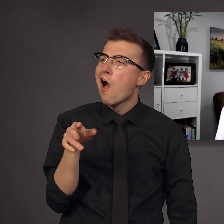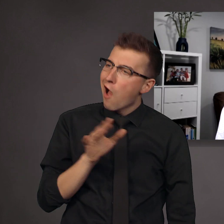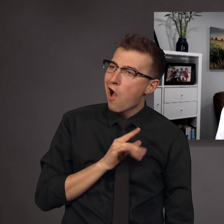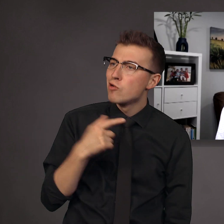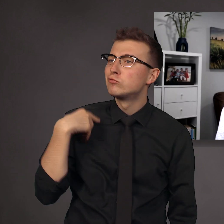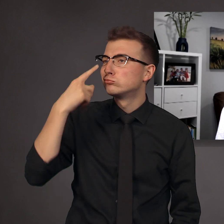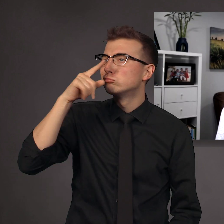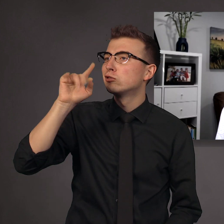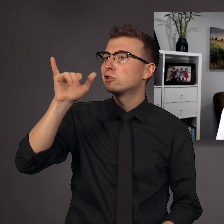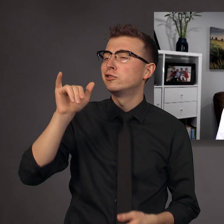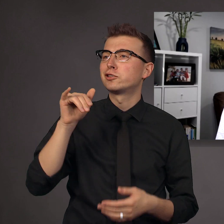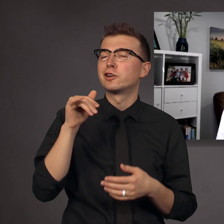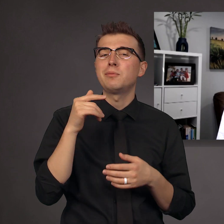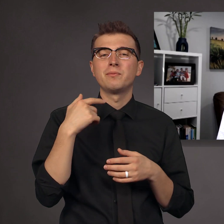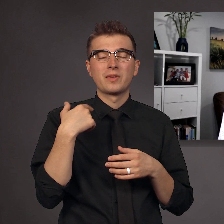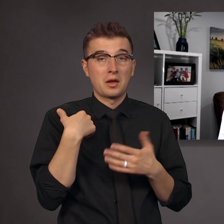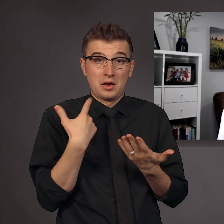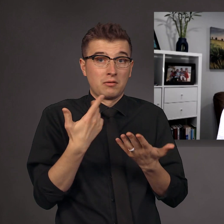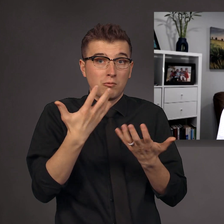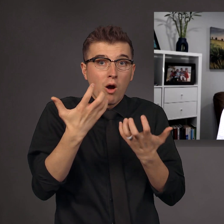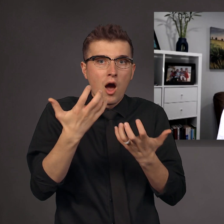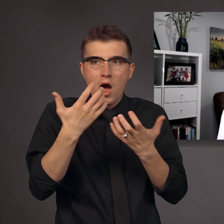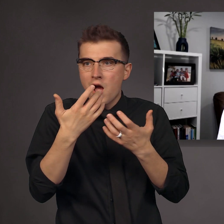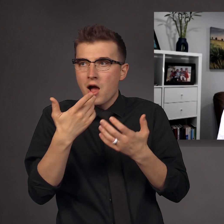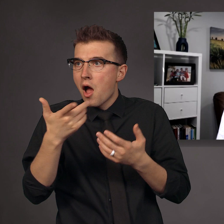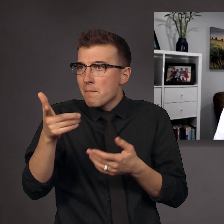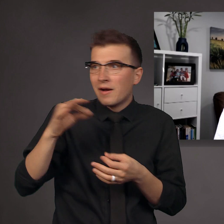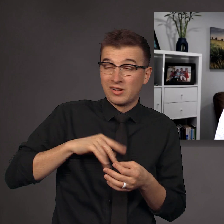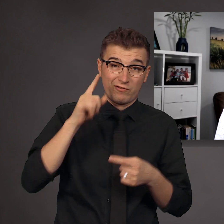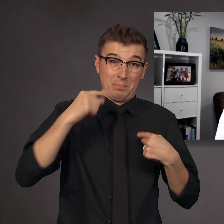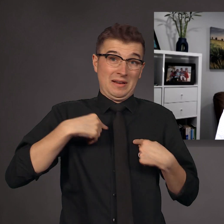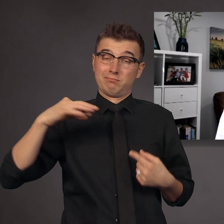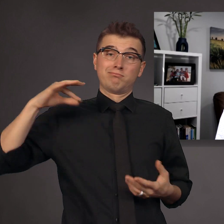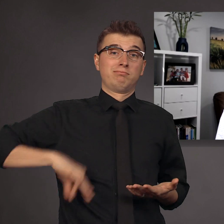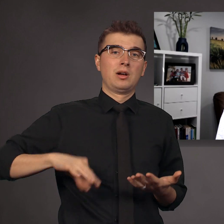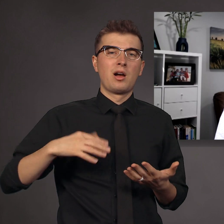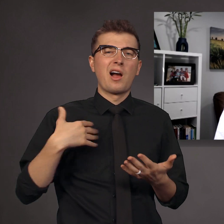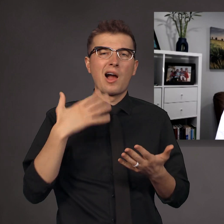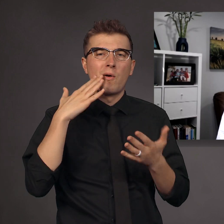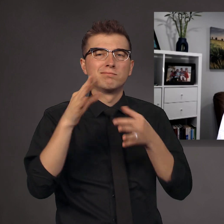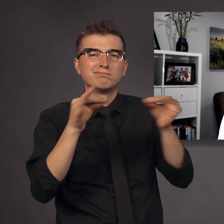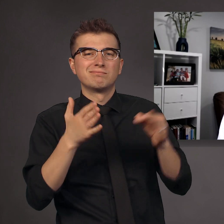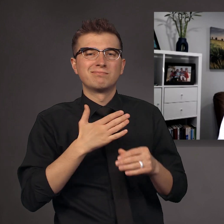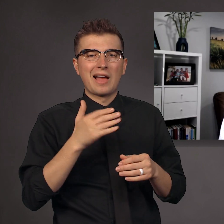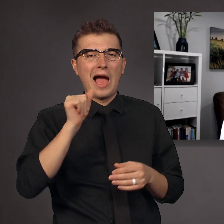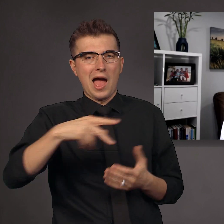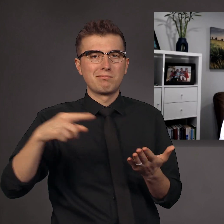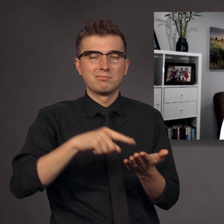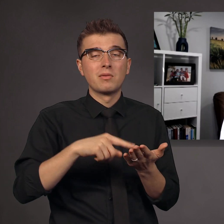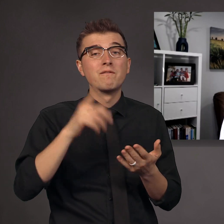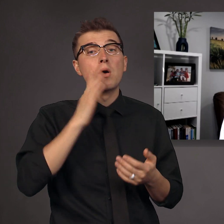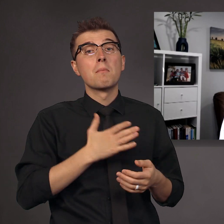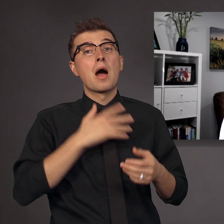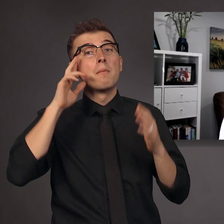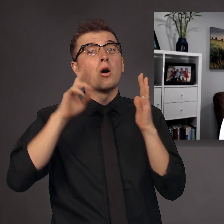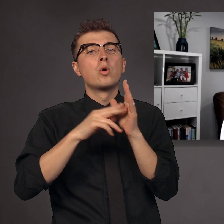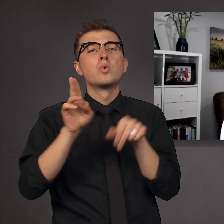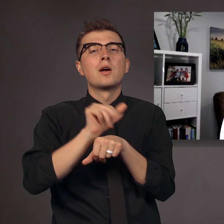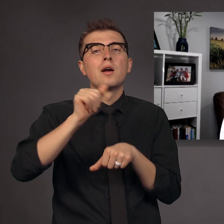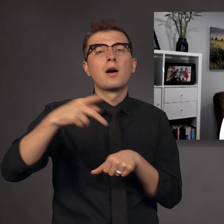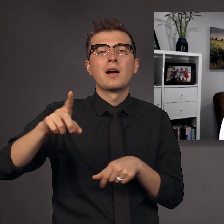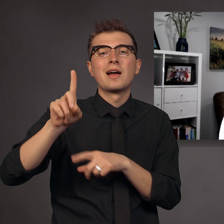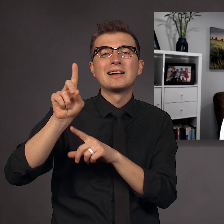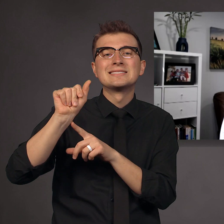this digital journaling stuff because it can benefit me. So I'm going to jump into my app. For these purposes today, I'm going to use an app called